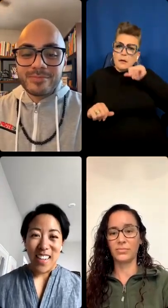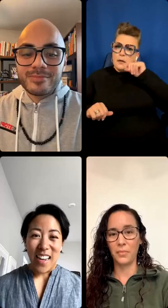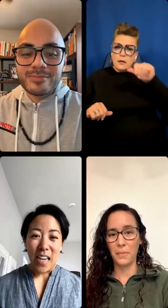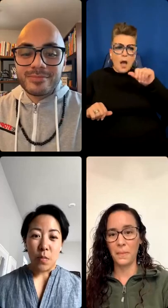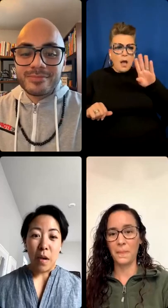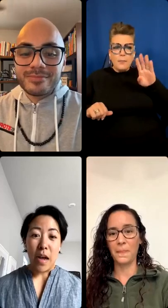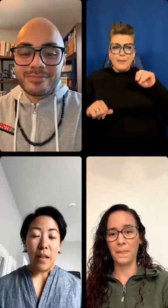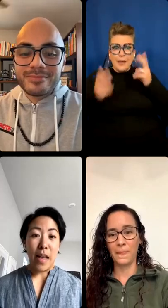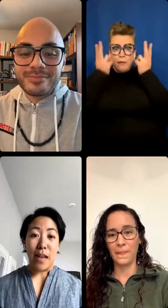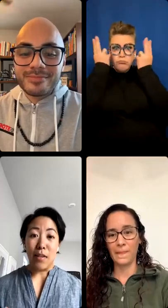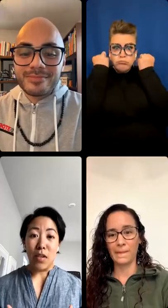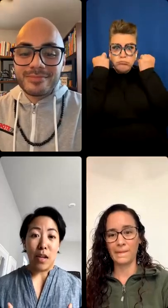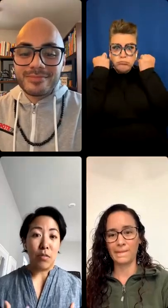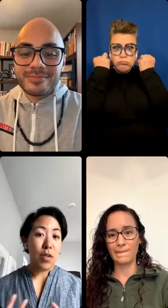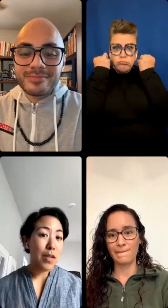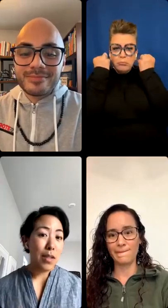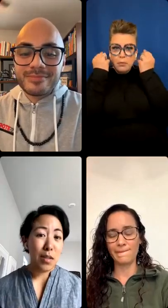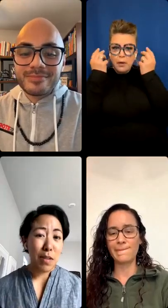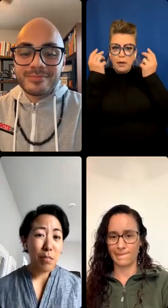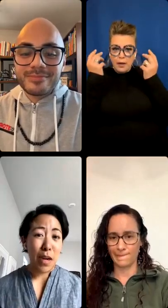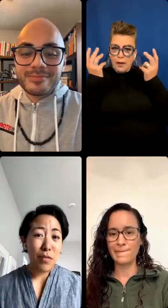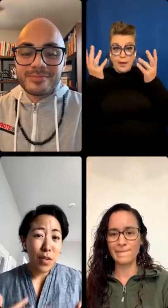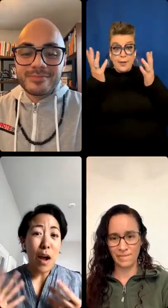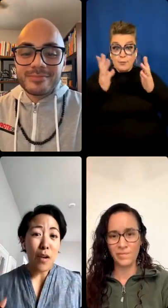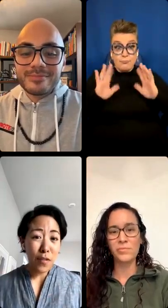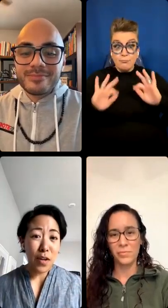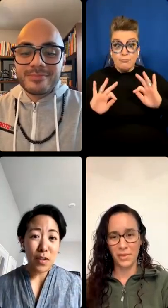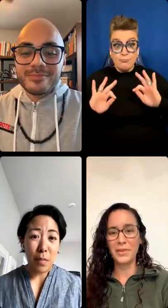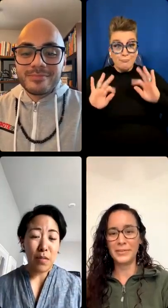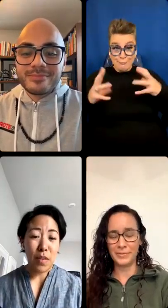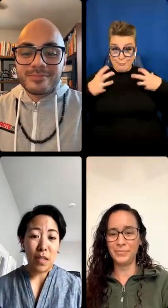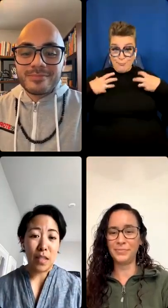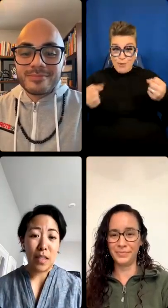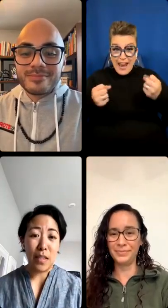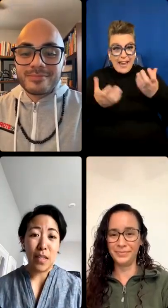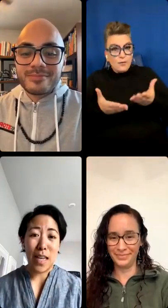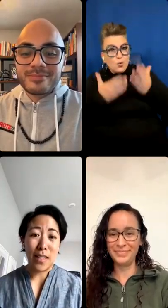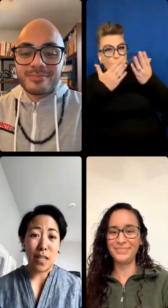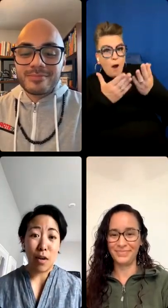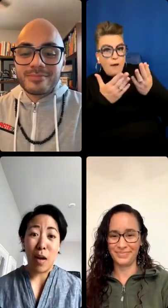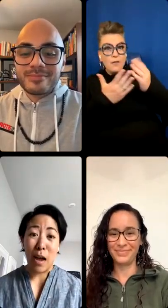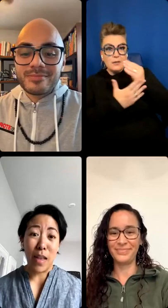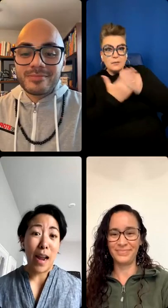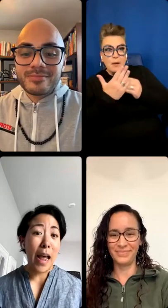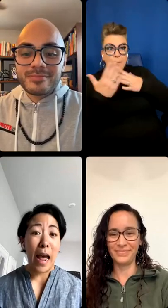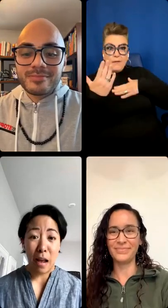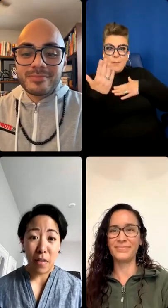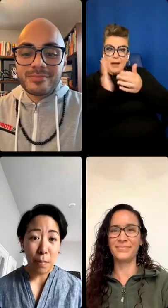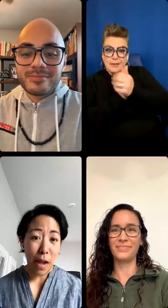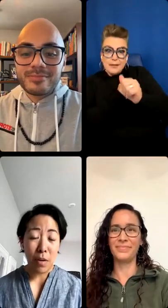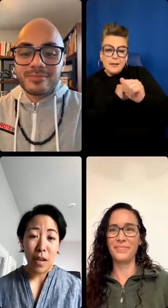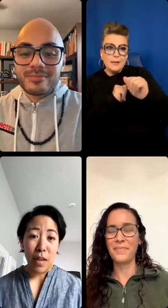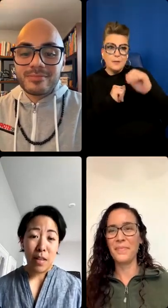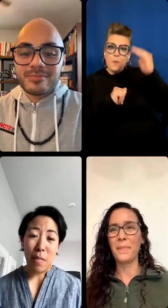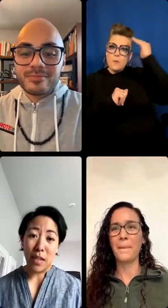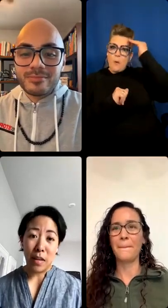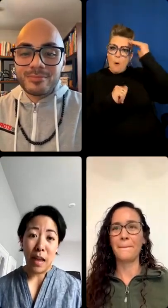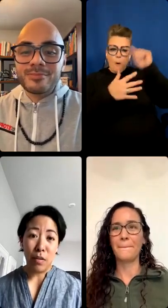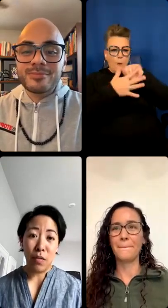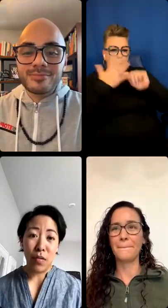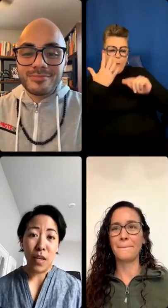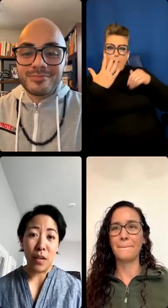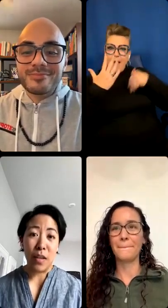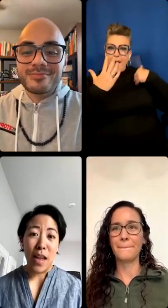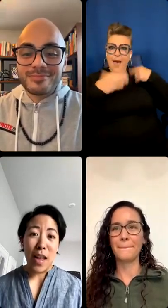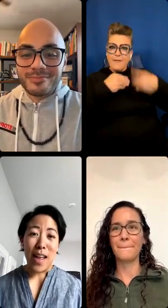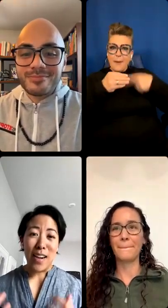timid as well, and choosing to be brave to offer some of the skill sets and know-how that I have about the mental